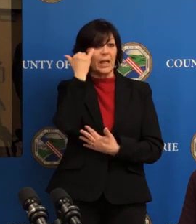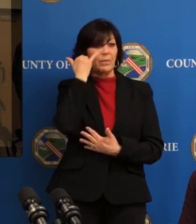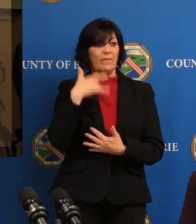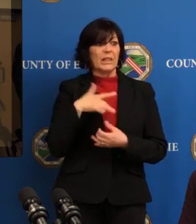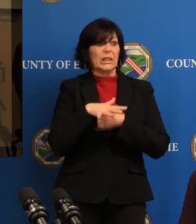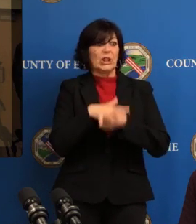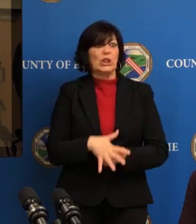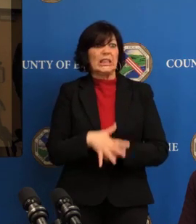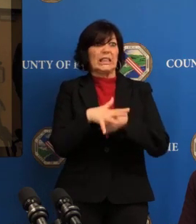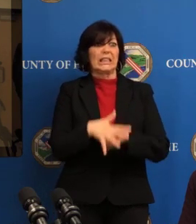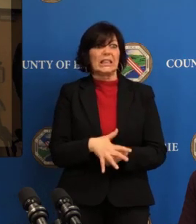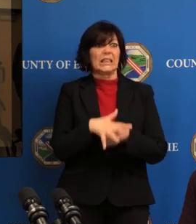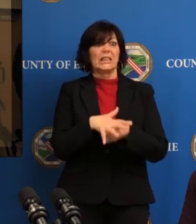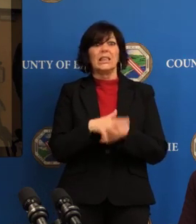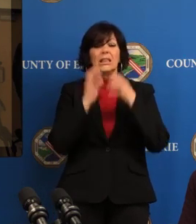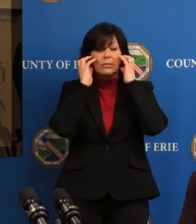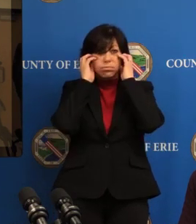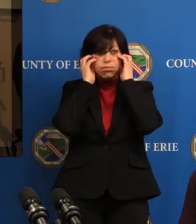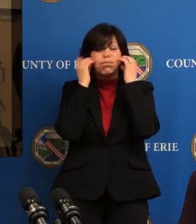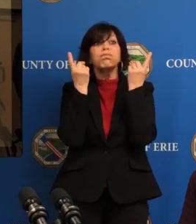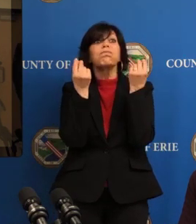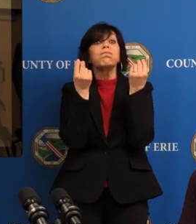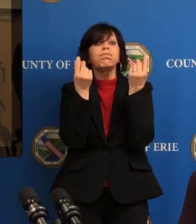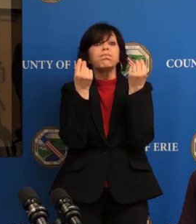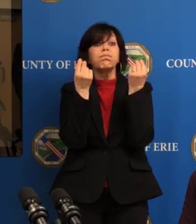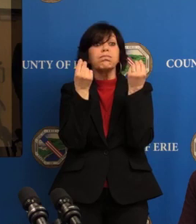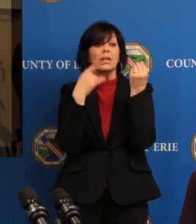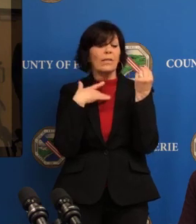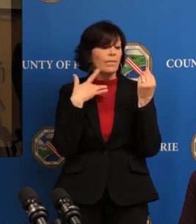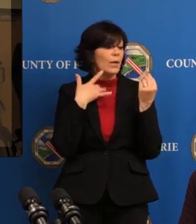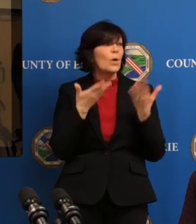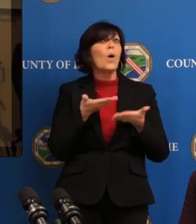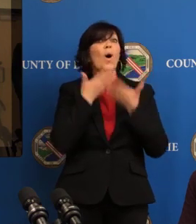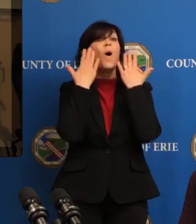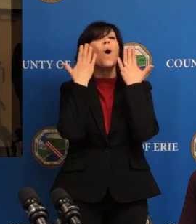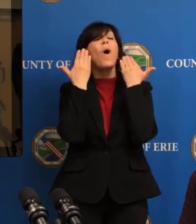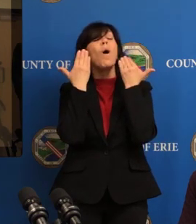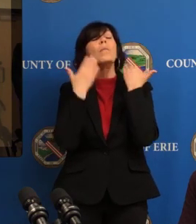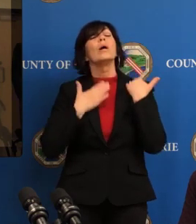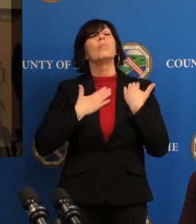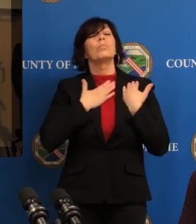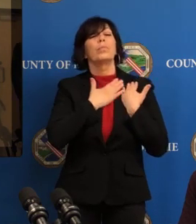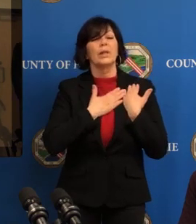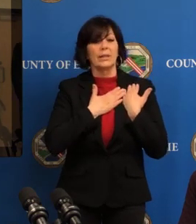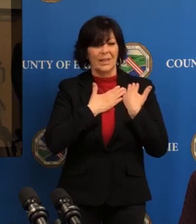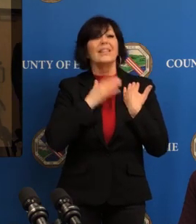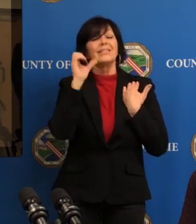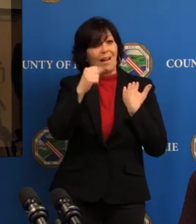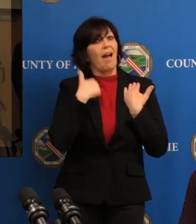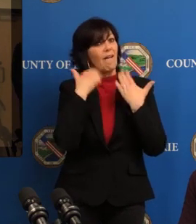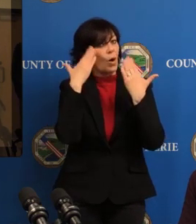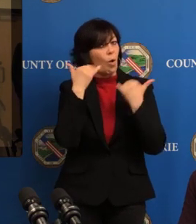stressed out, at your wit's end, don't know what to do, feeling like there's no hope, please know there is hope.